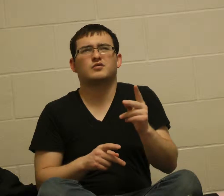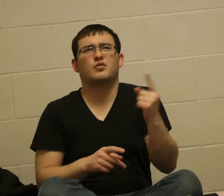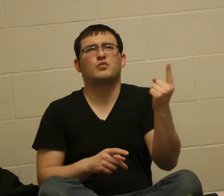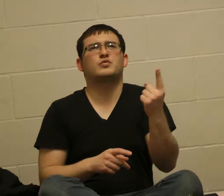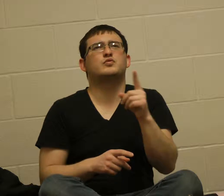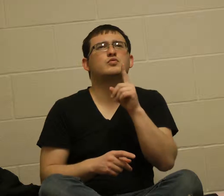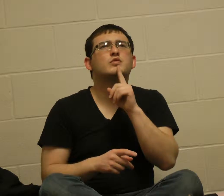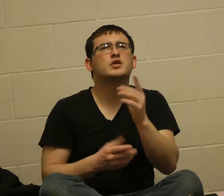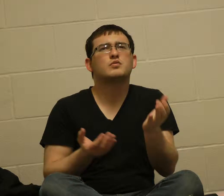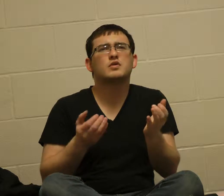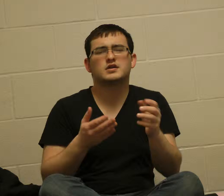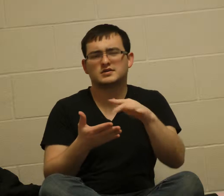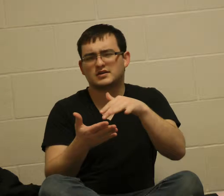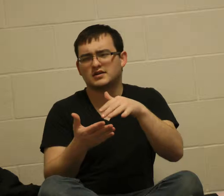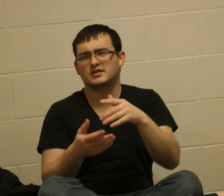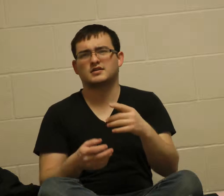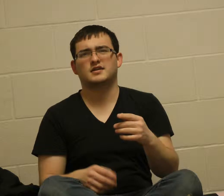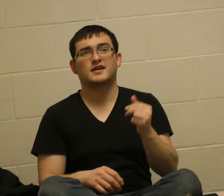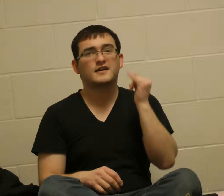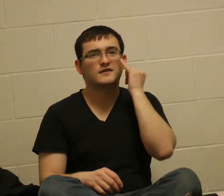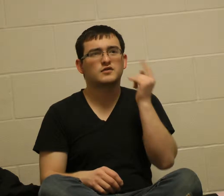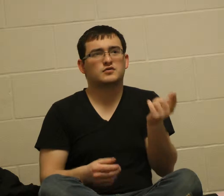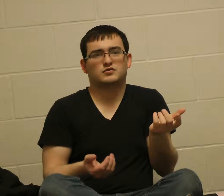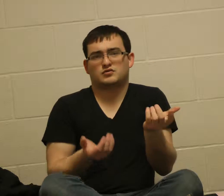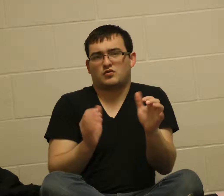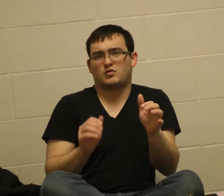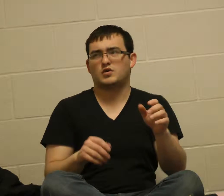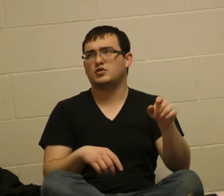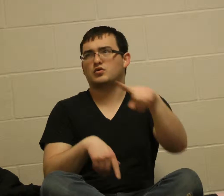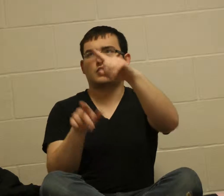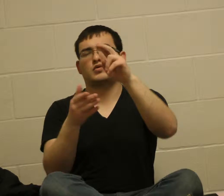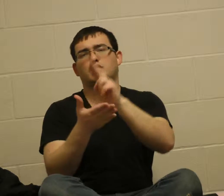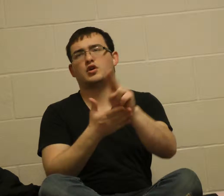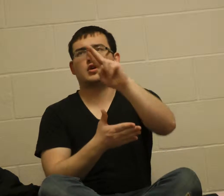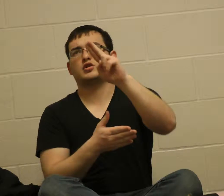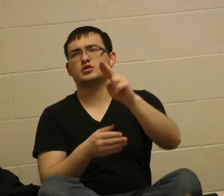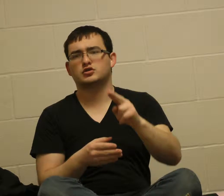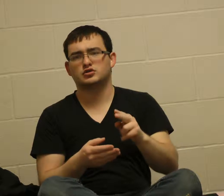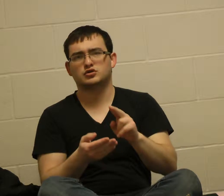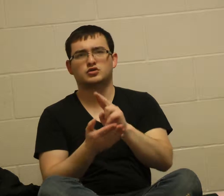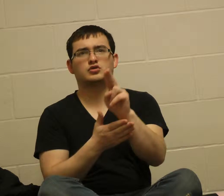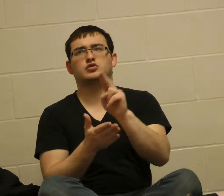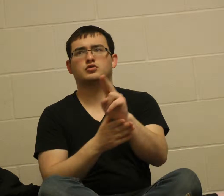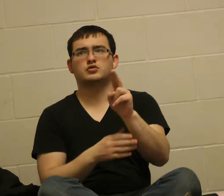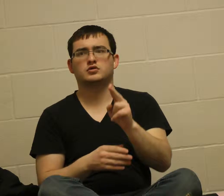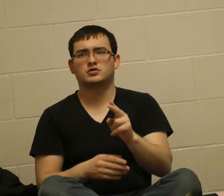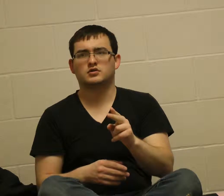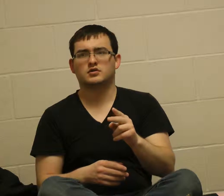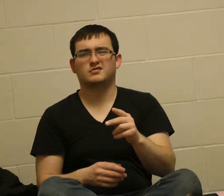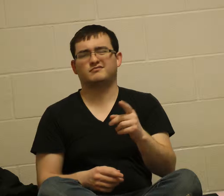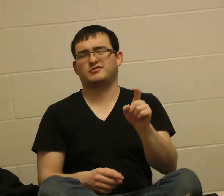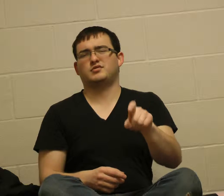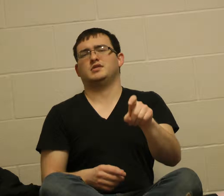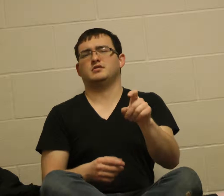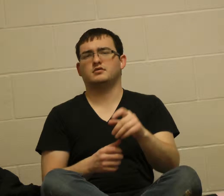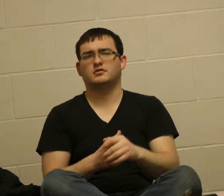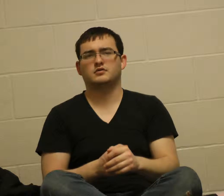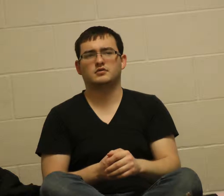That's really why you should learn it. Otherwise, we don't have to really know all the rules about grammar. But there are some people that